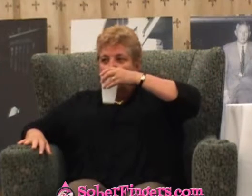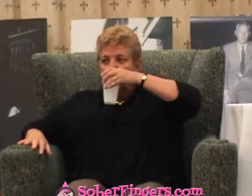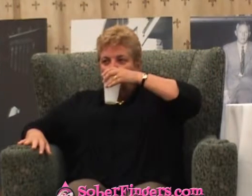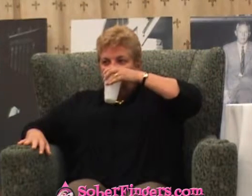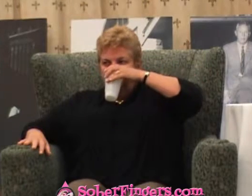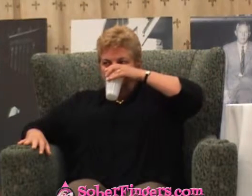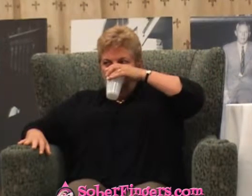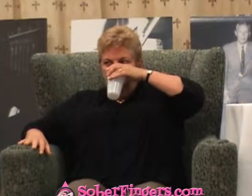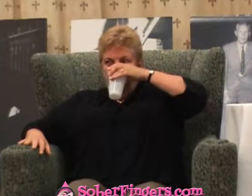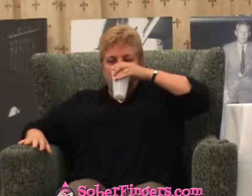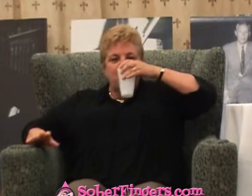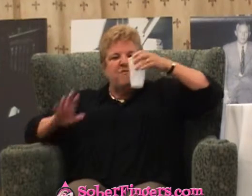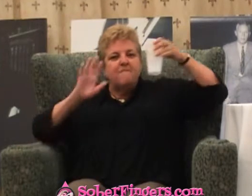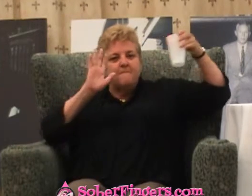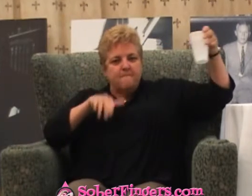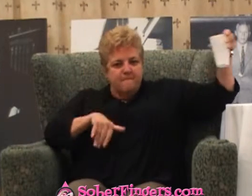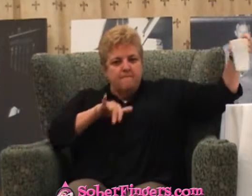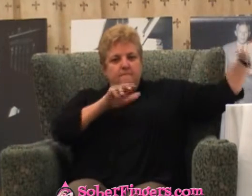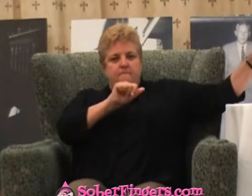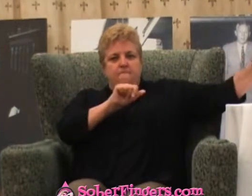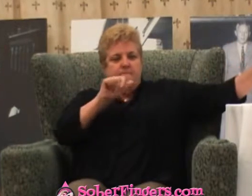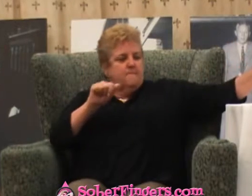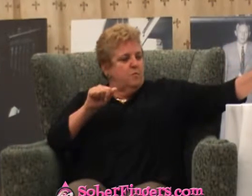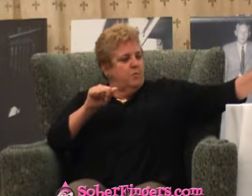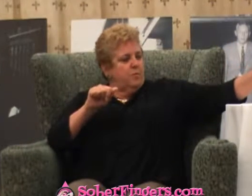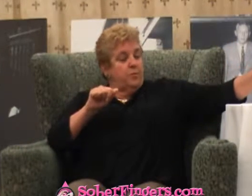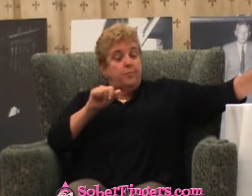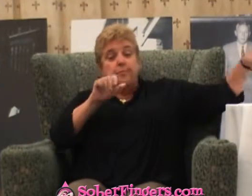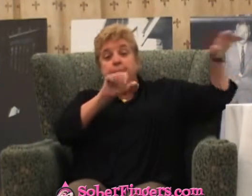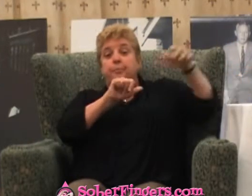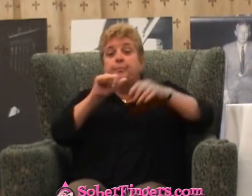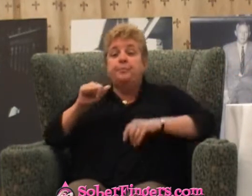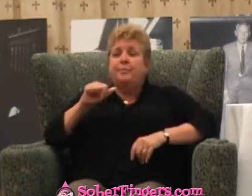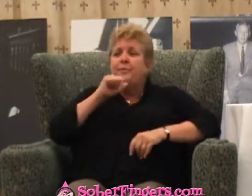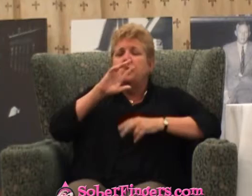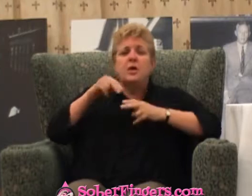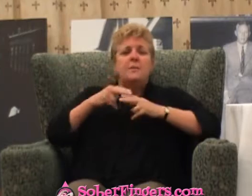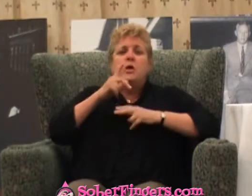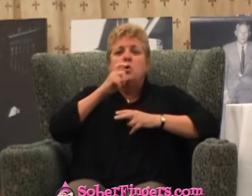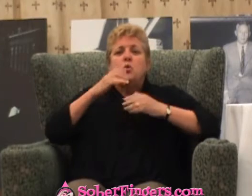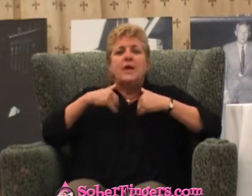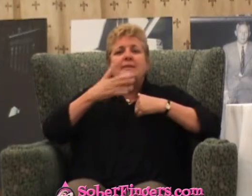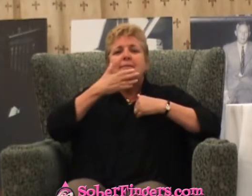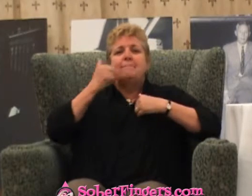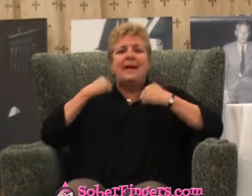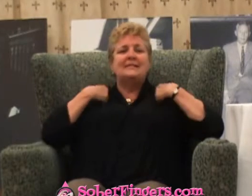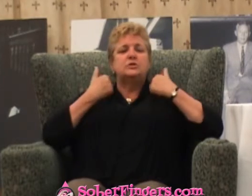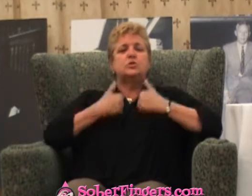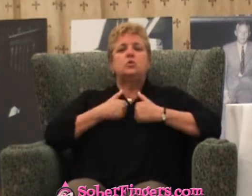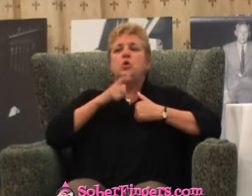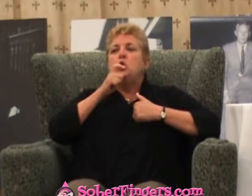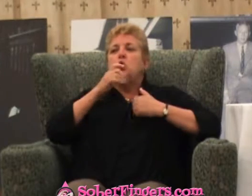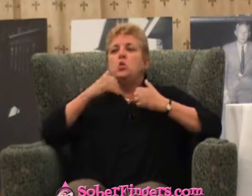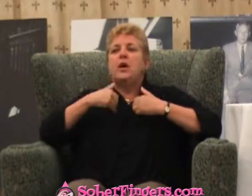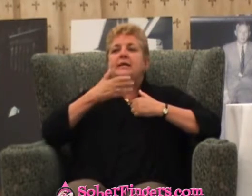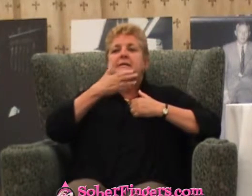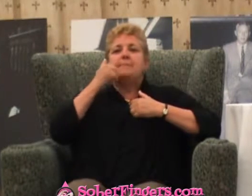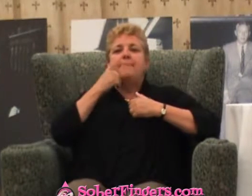That's Alcoholics Anonymous. Alcoholics Anonymous is not about who's got the best looking suits, who's got the best pitch from the podium, who's